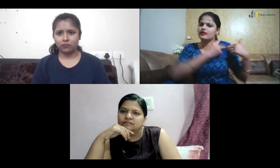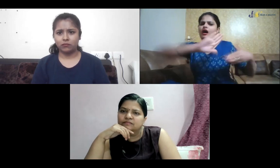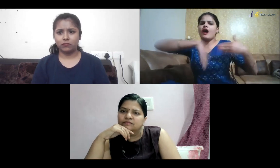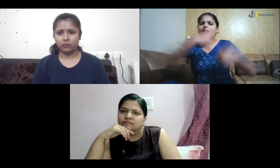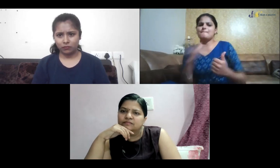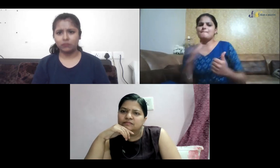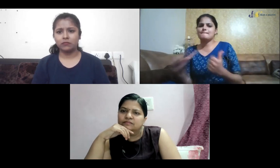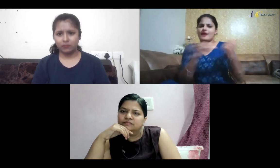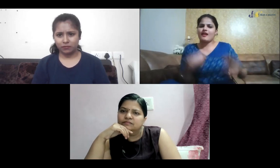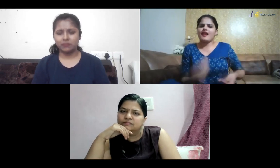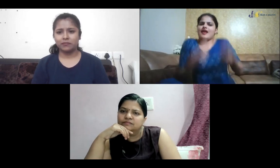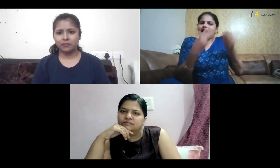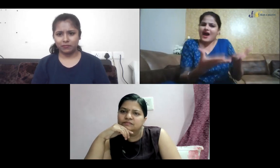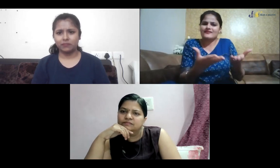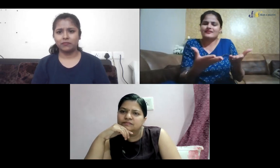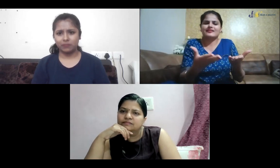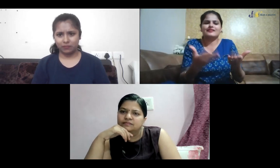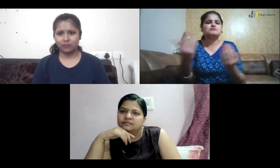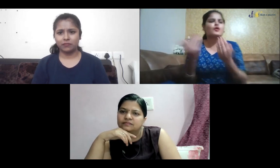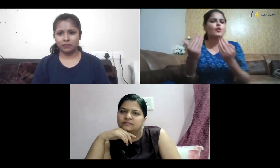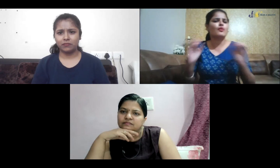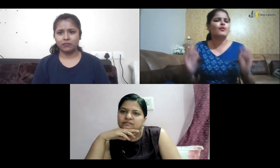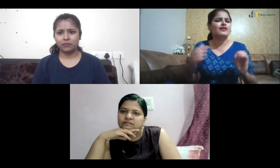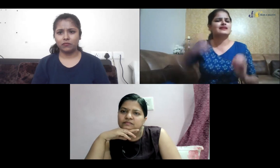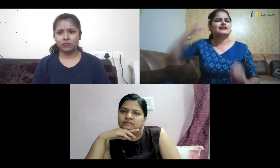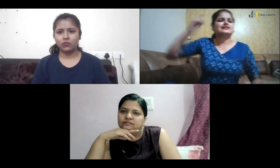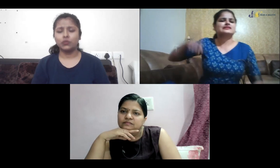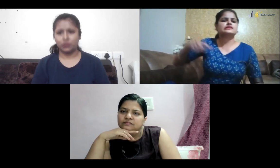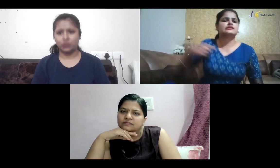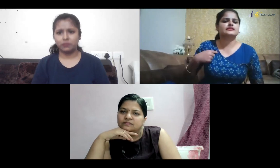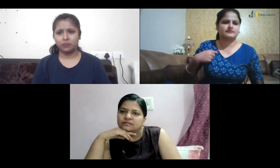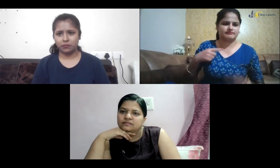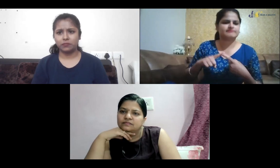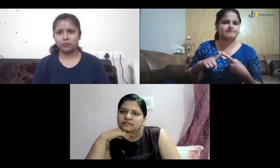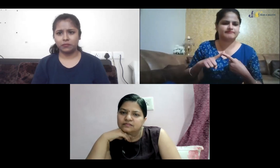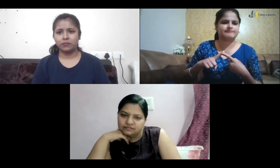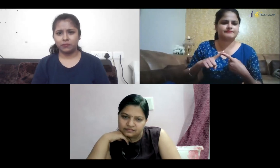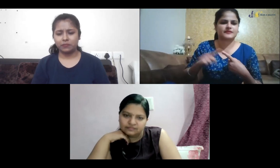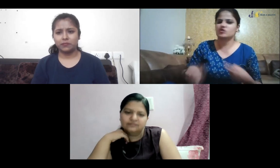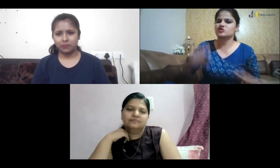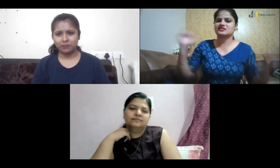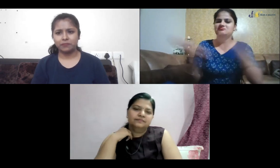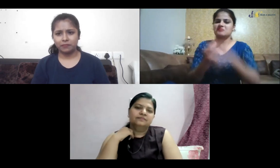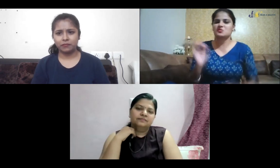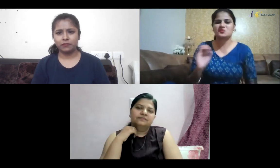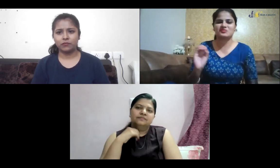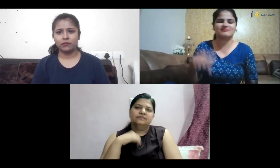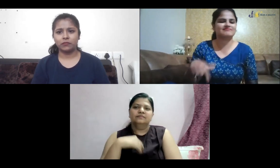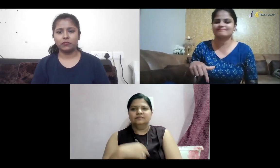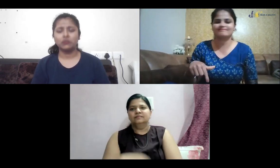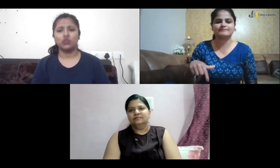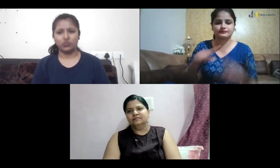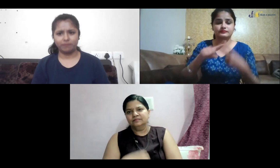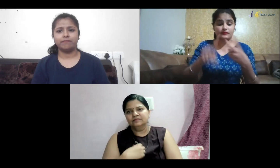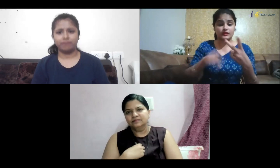how the leave responsibility also I have to take, and also I have to go back and take this. Nobody is supporting me on that time. Second